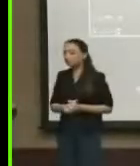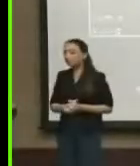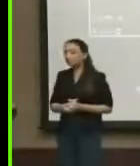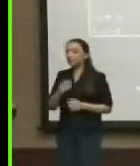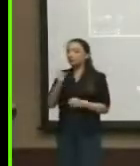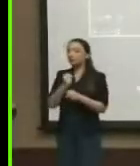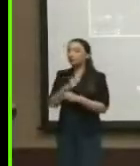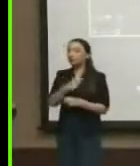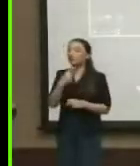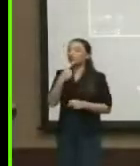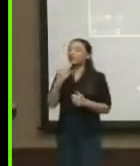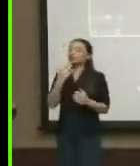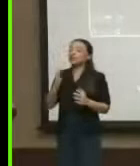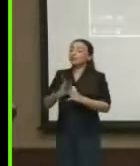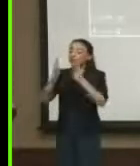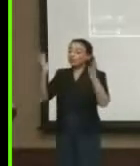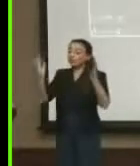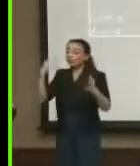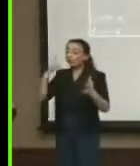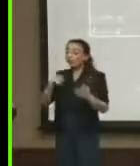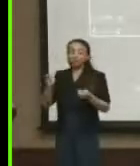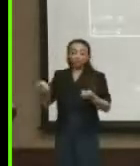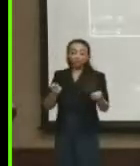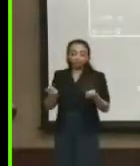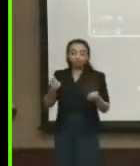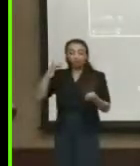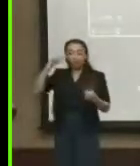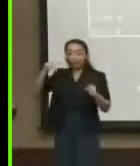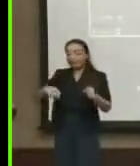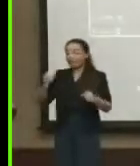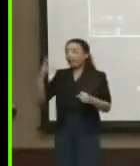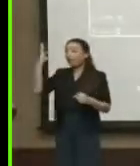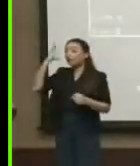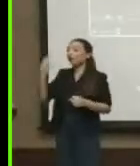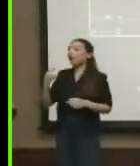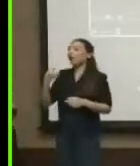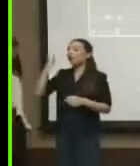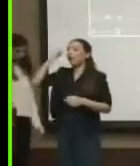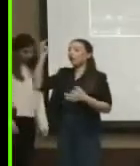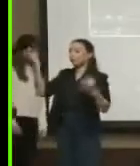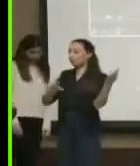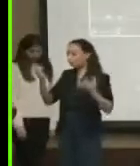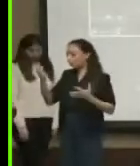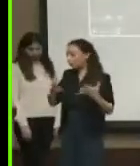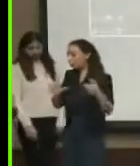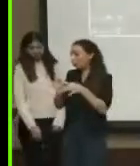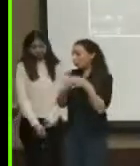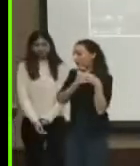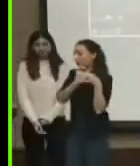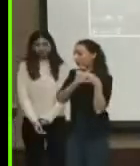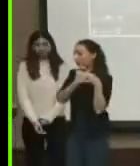the operative words this evening are innovation, collaboration,